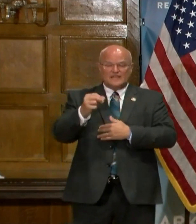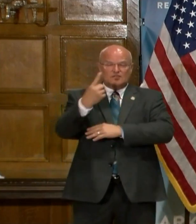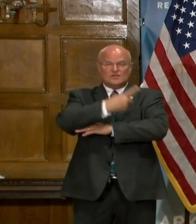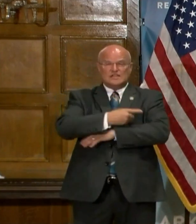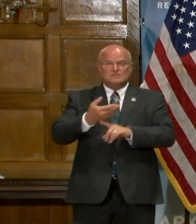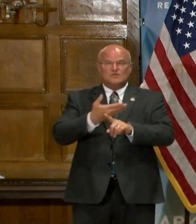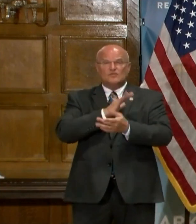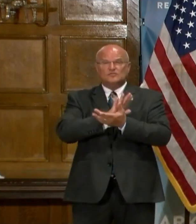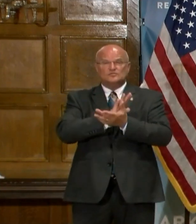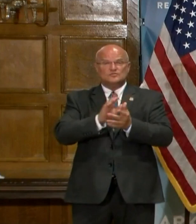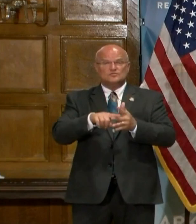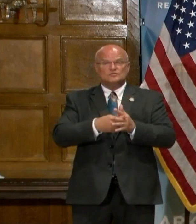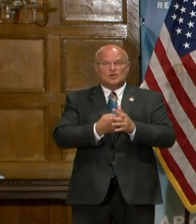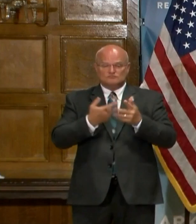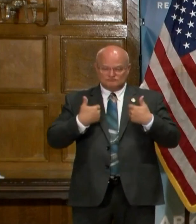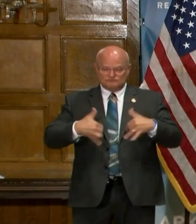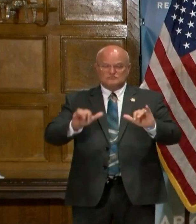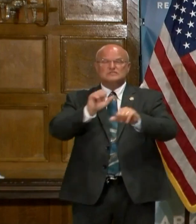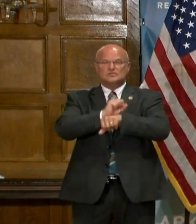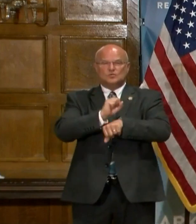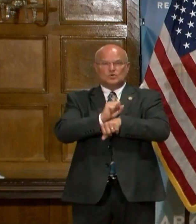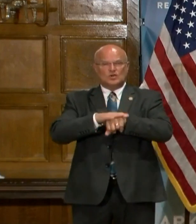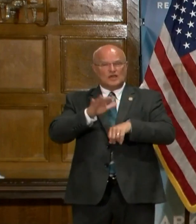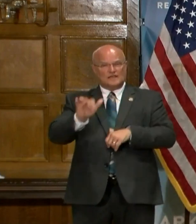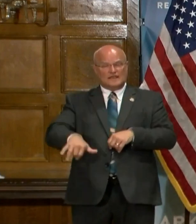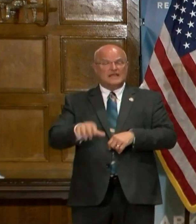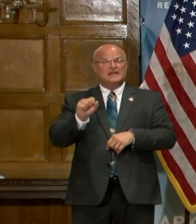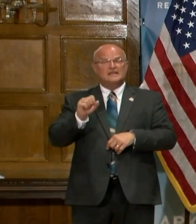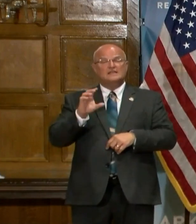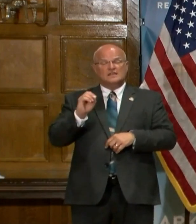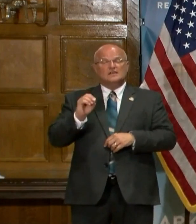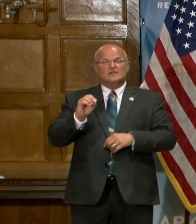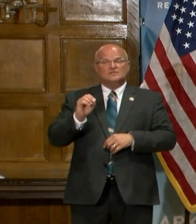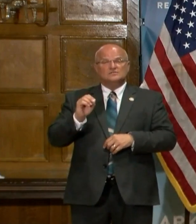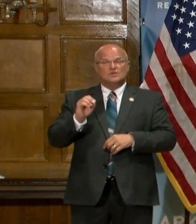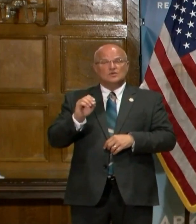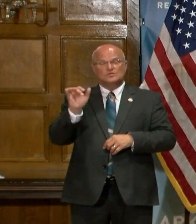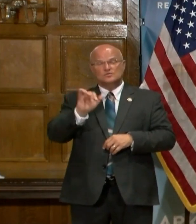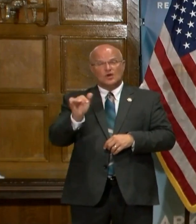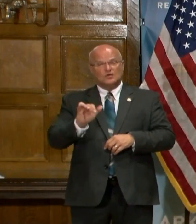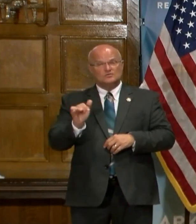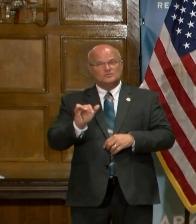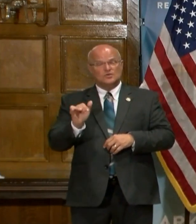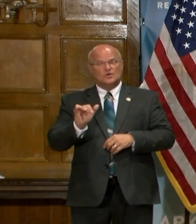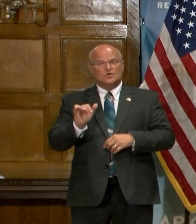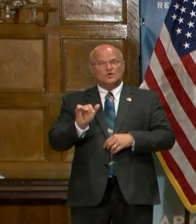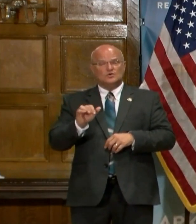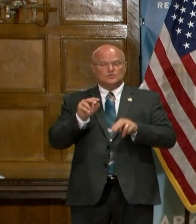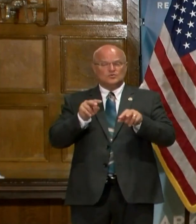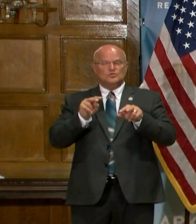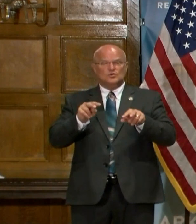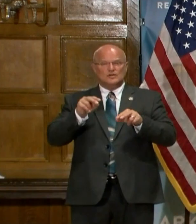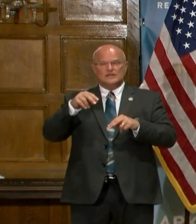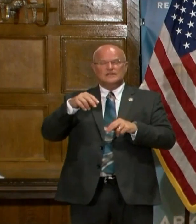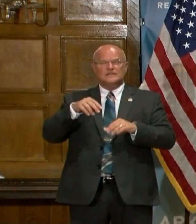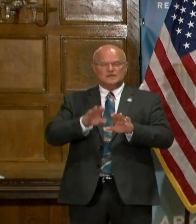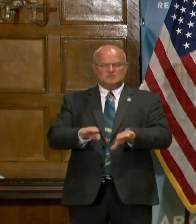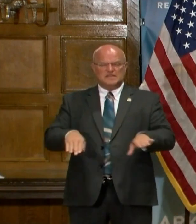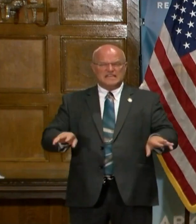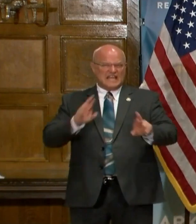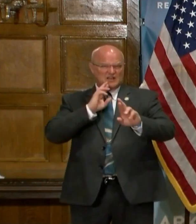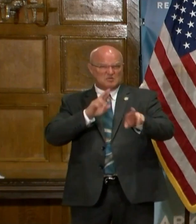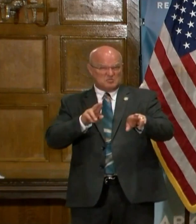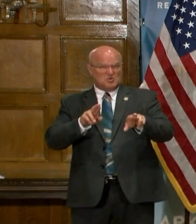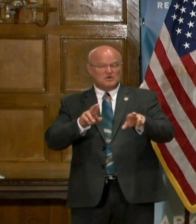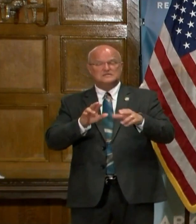school starts. We'll continue to work on that. And so there's also, you can look at the pediatric reports